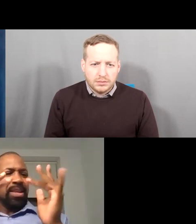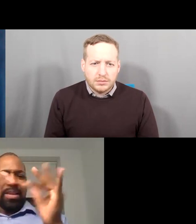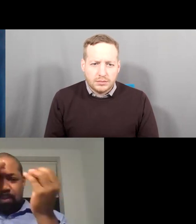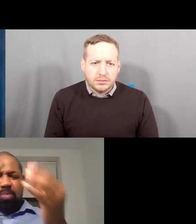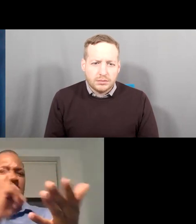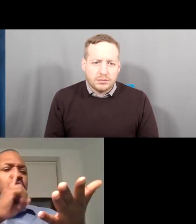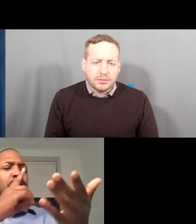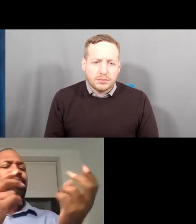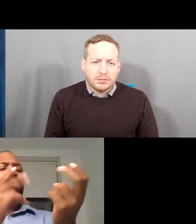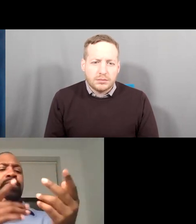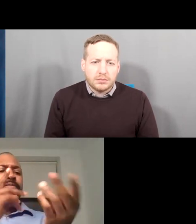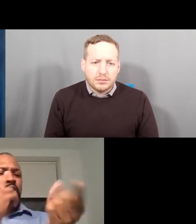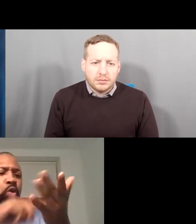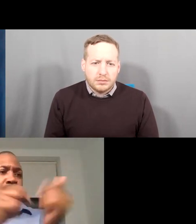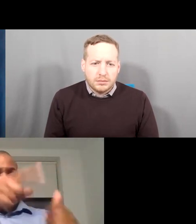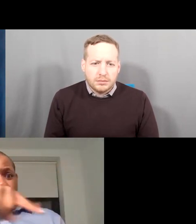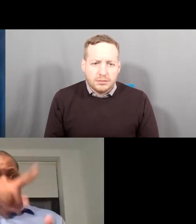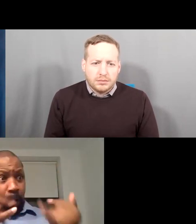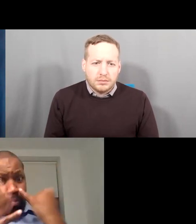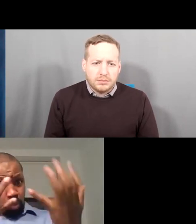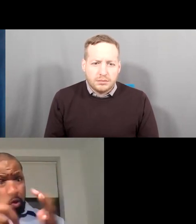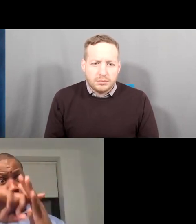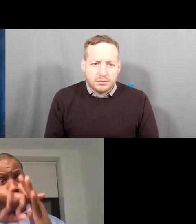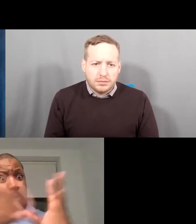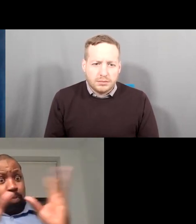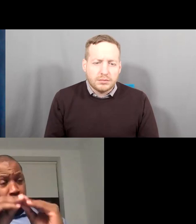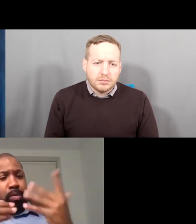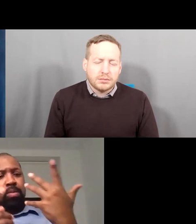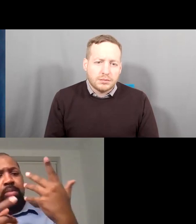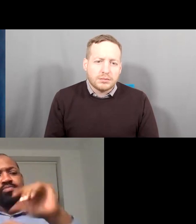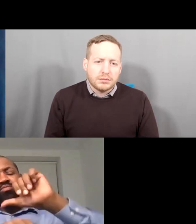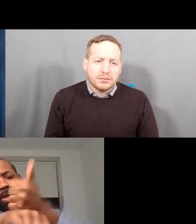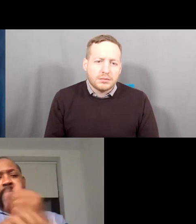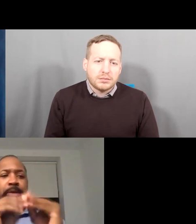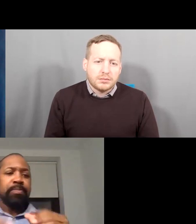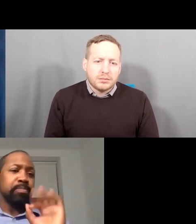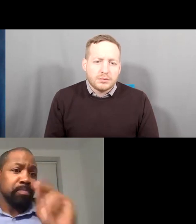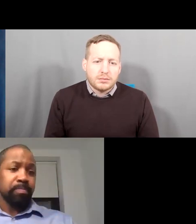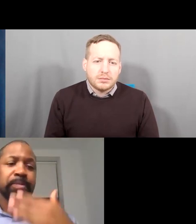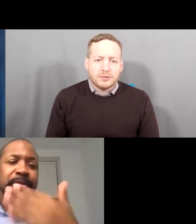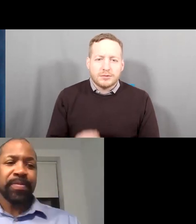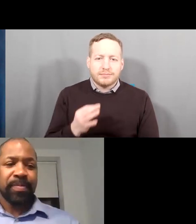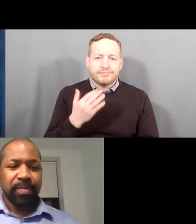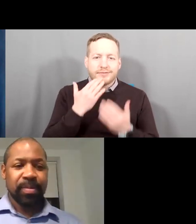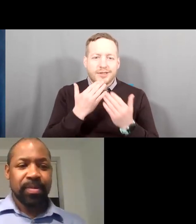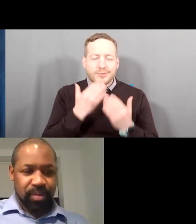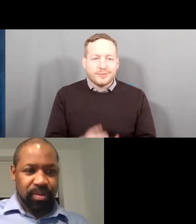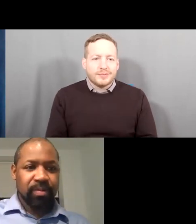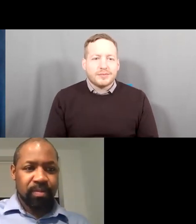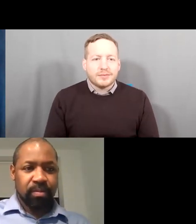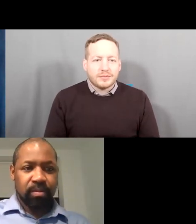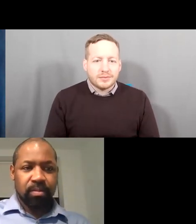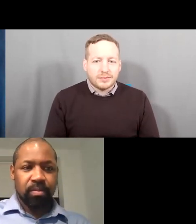process, and I am in contact with Pam about it. We are working through some of the information about when it would get started, and we will establish